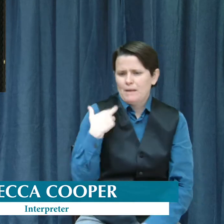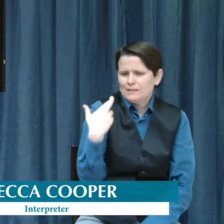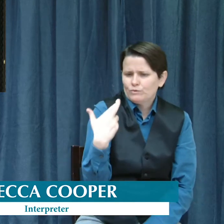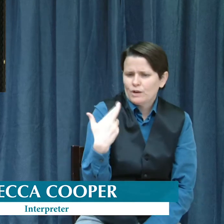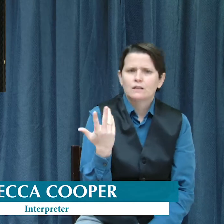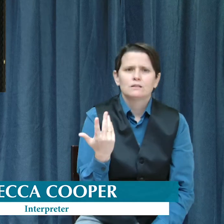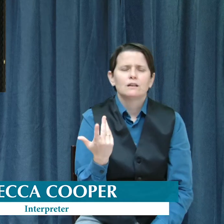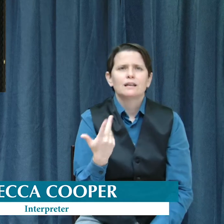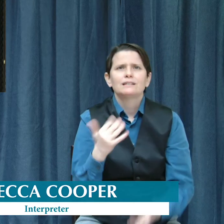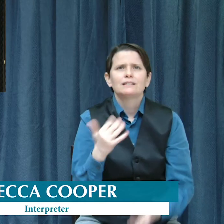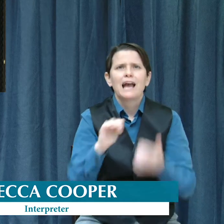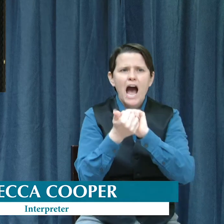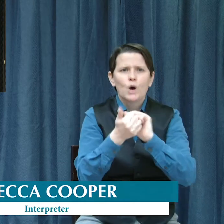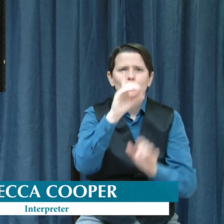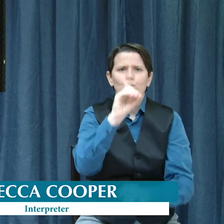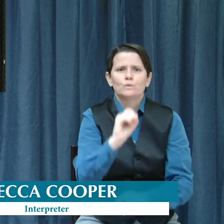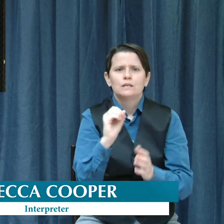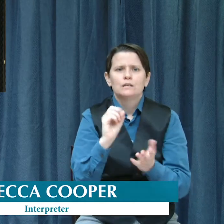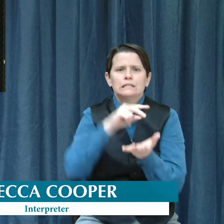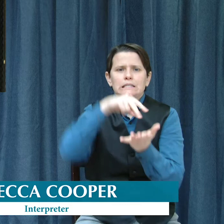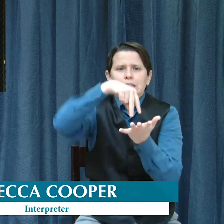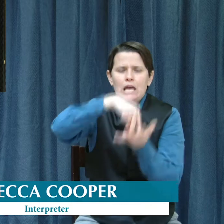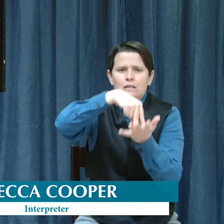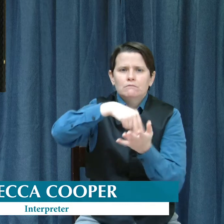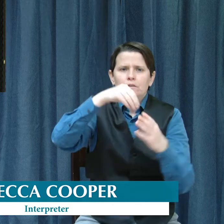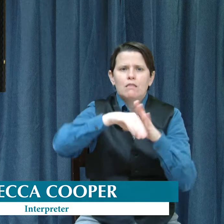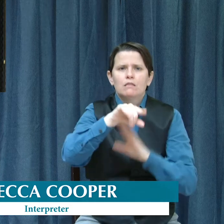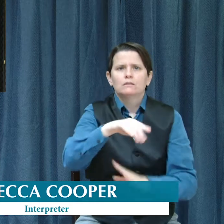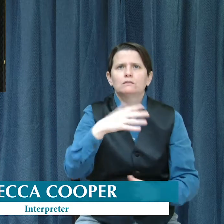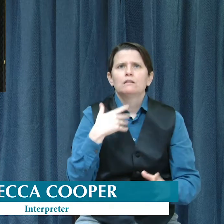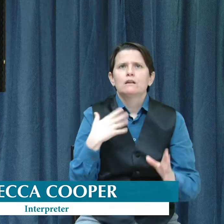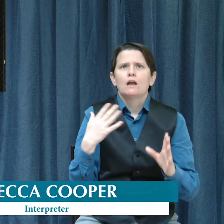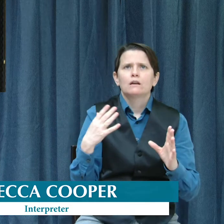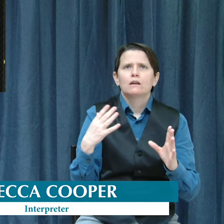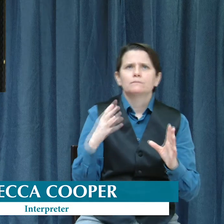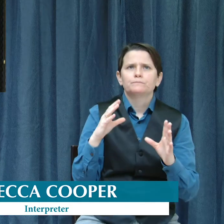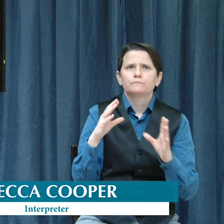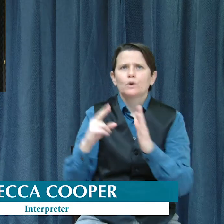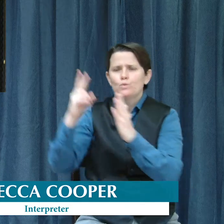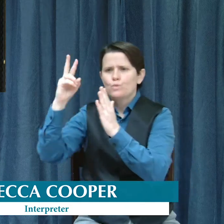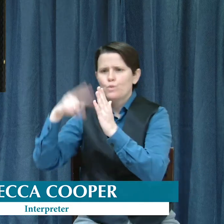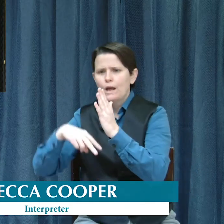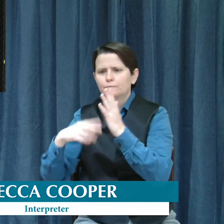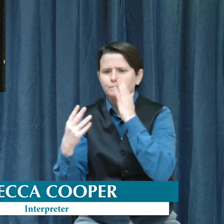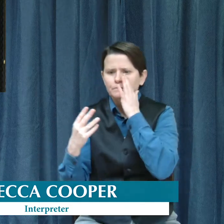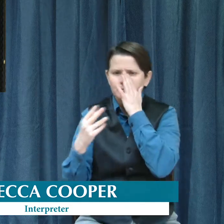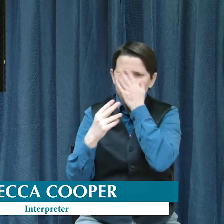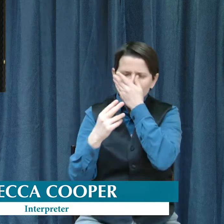how do we stand in this? And then I went to Unity. Unity World